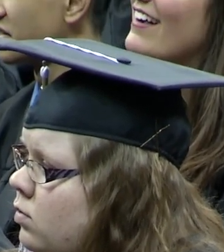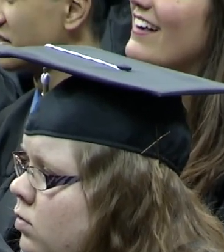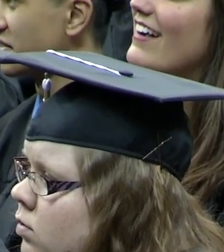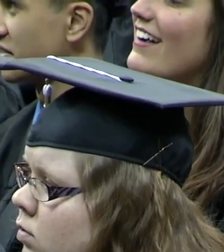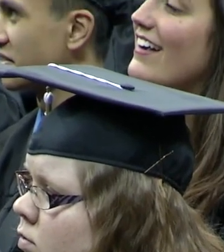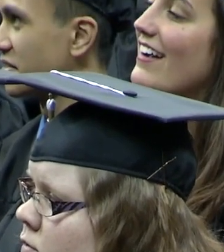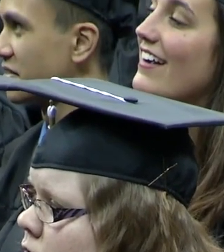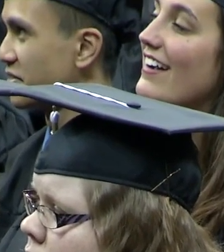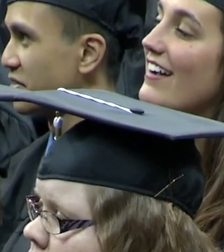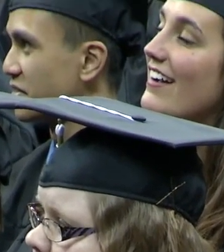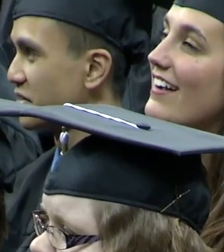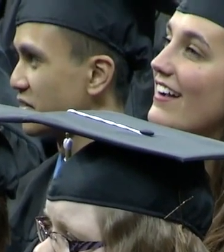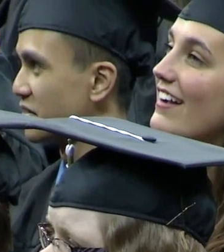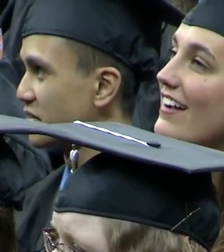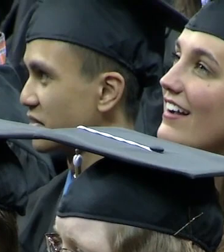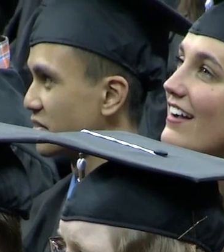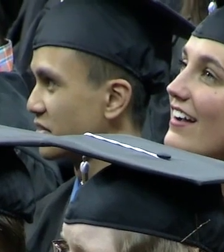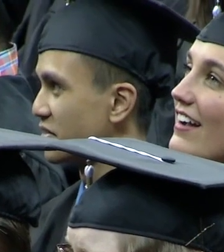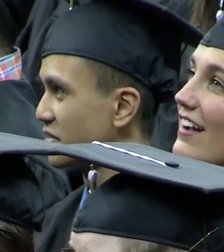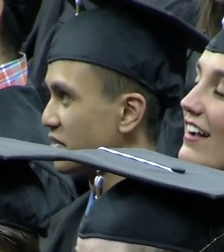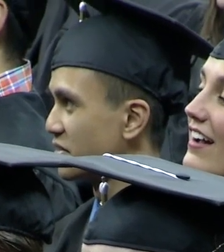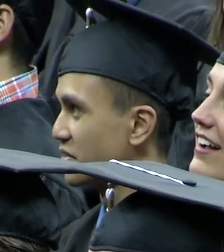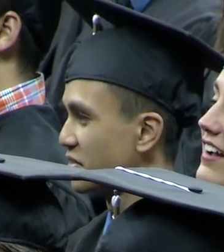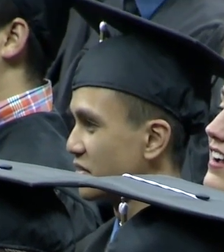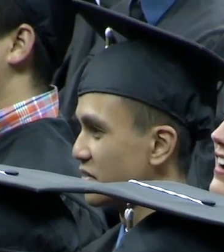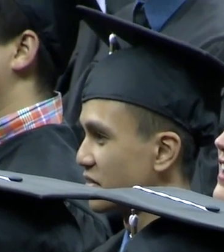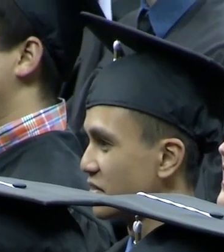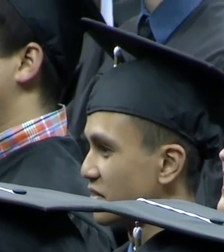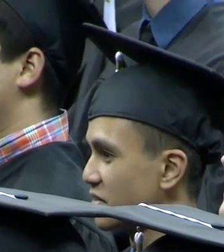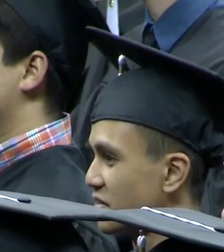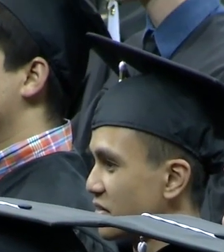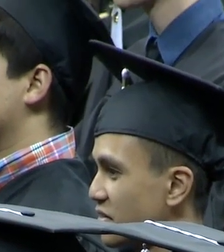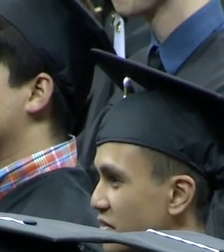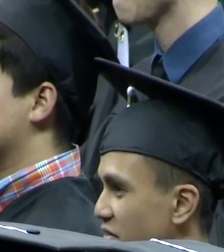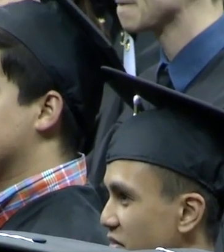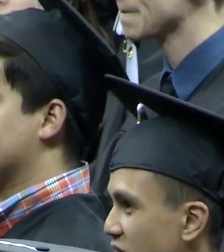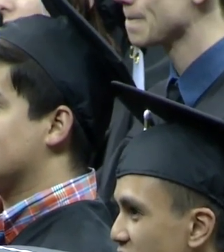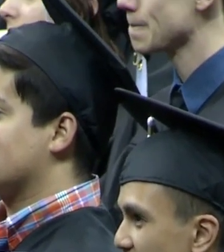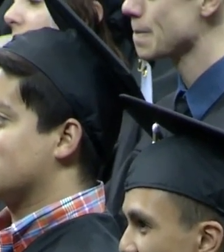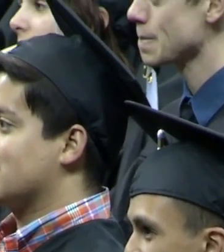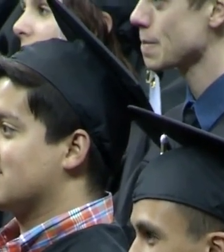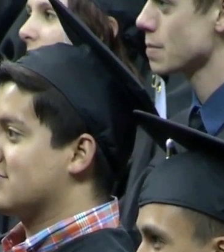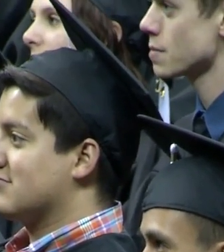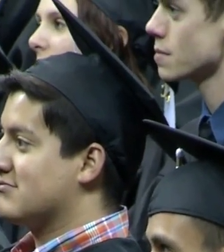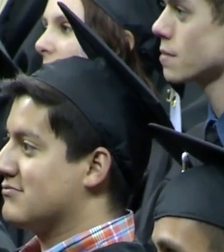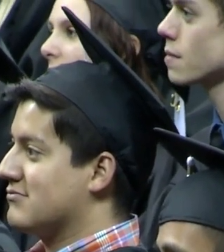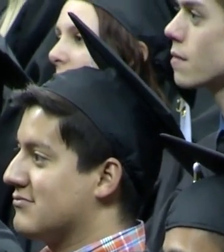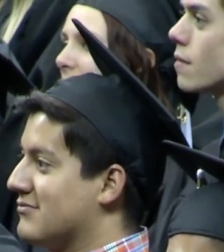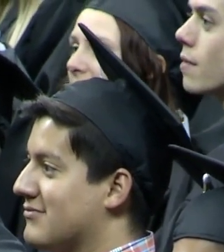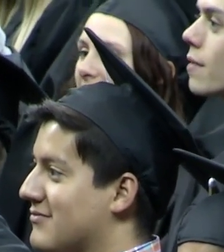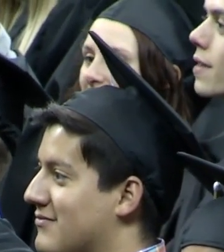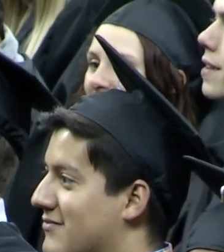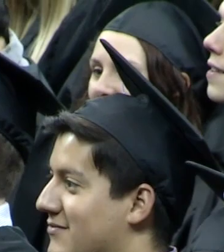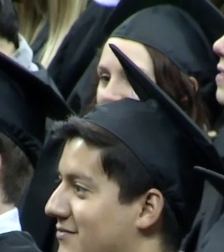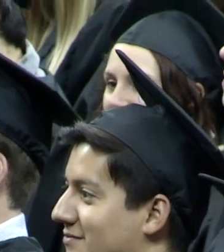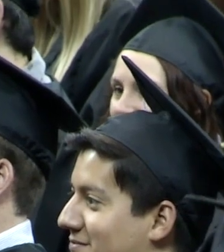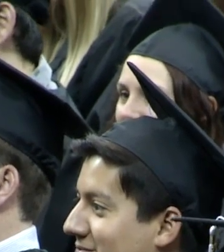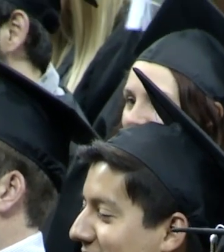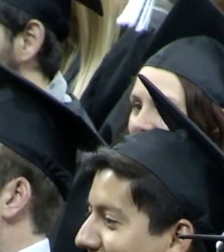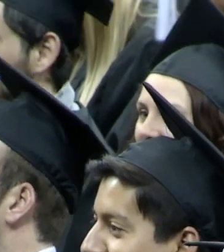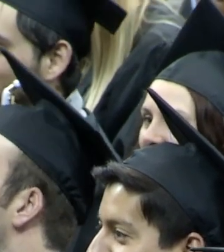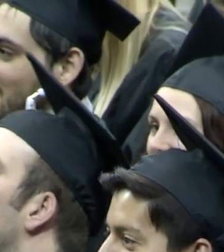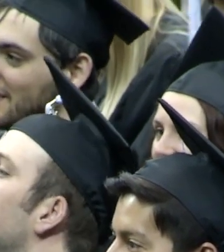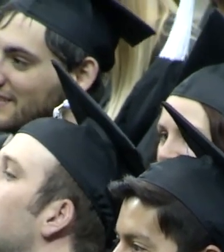and because I'm also a professor working in the digital humanities, I'm going to be live tweeting my speech as I speak.